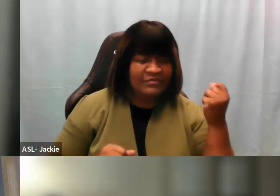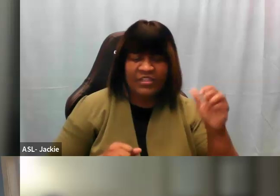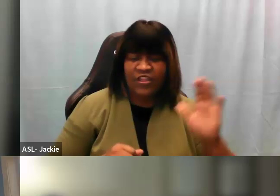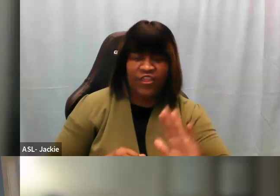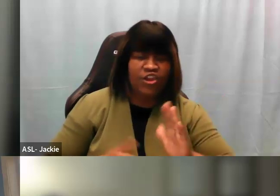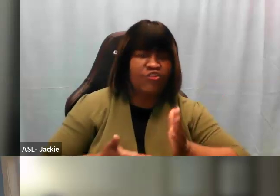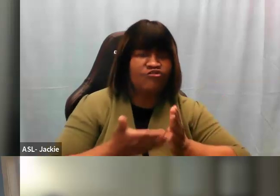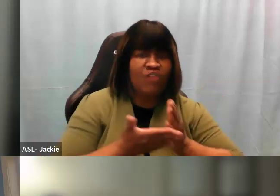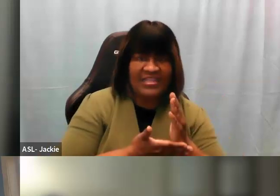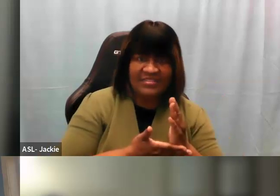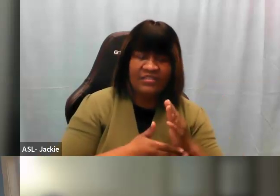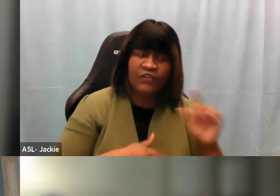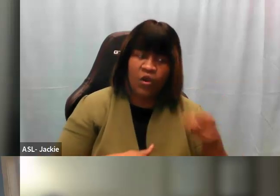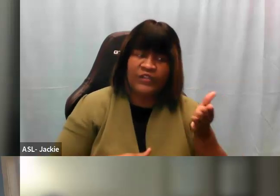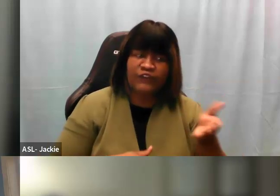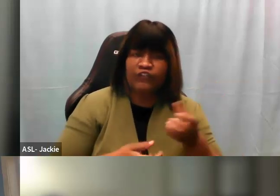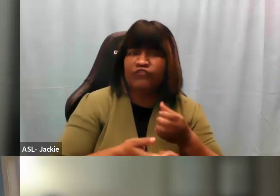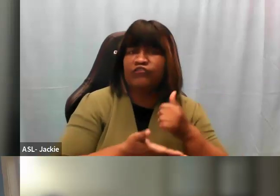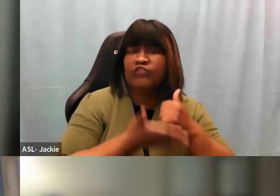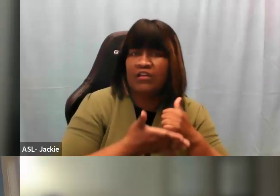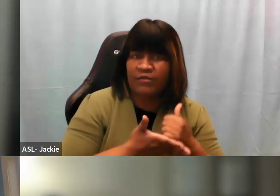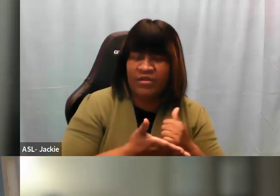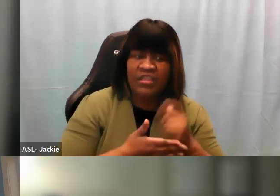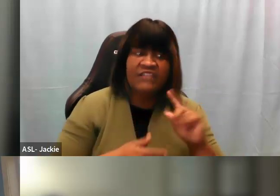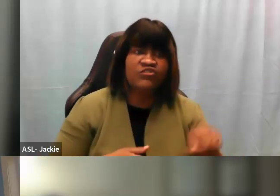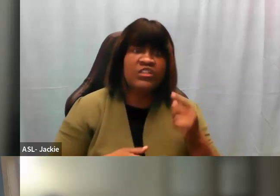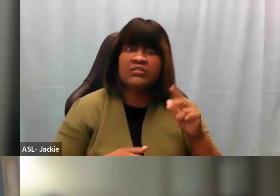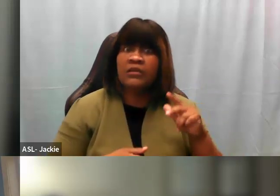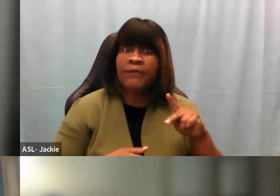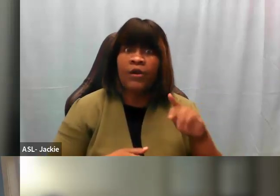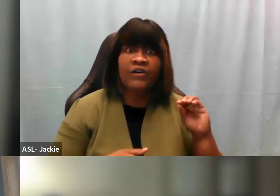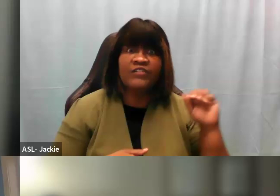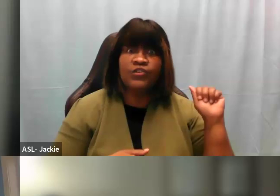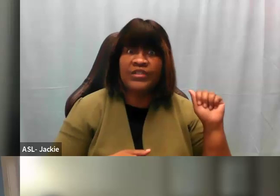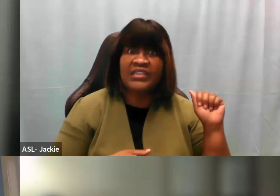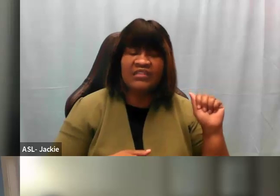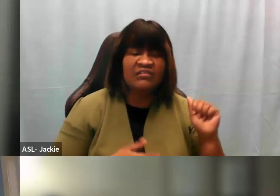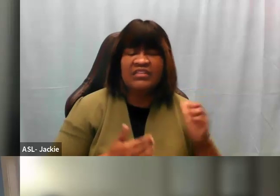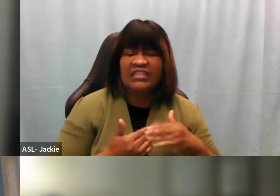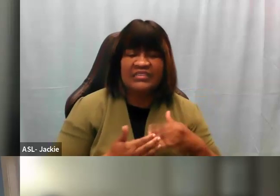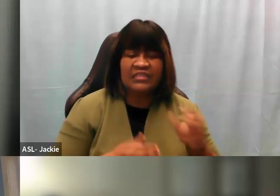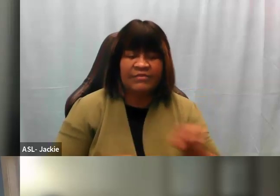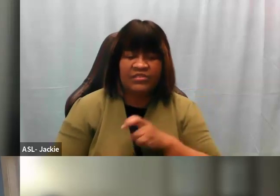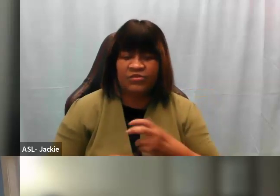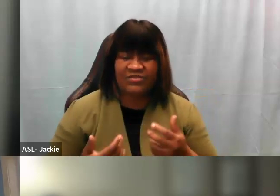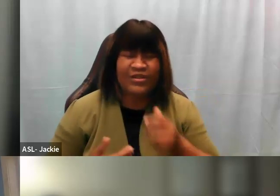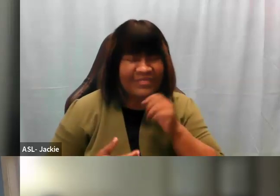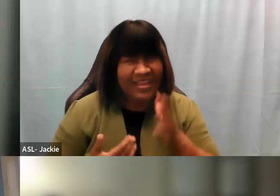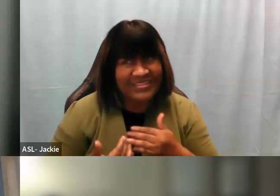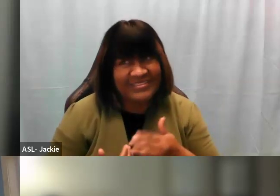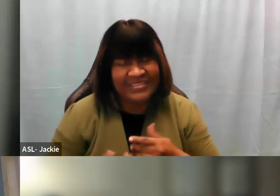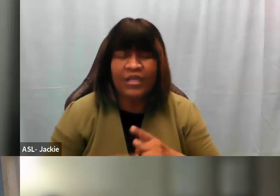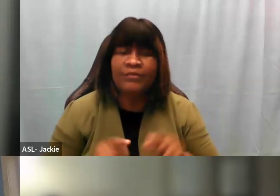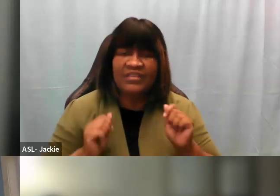a person that's there to help. So if it's just a power of attorney, that can be easily switched. Well, not easily, but that can